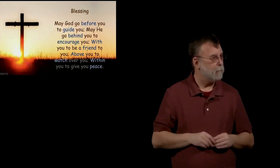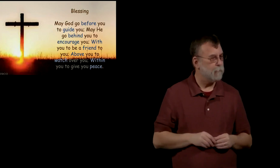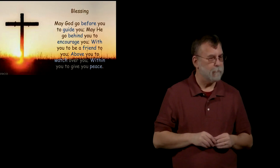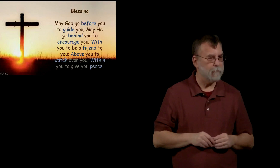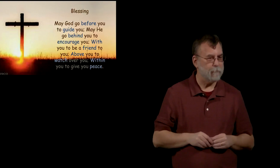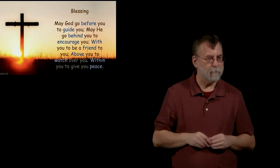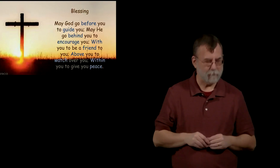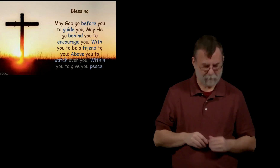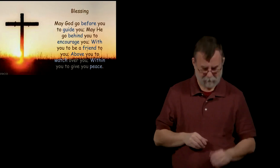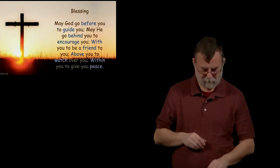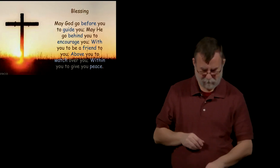peace.